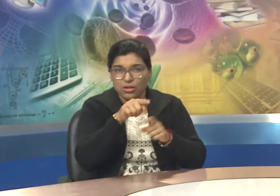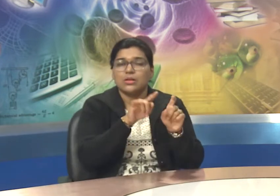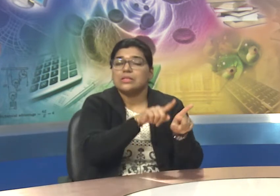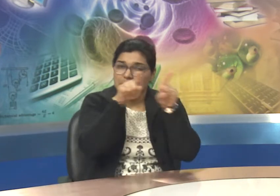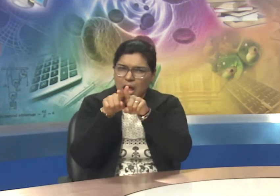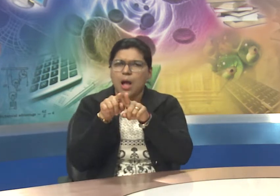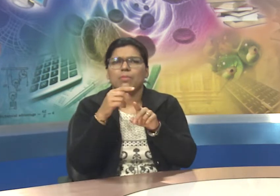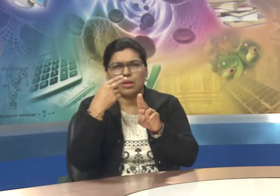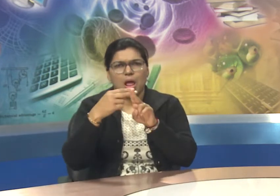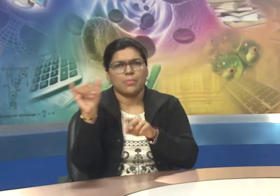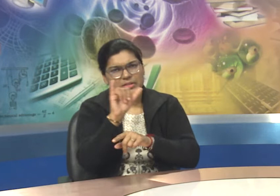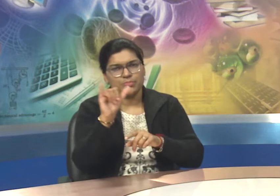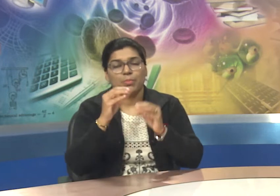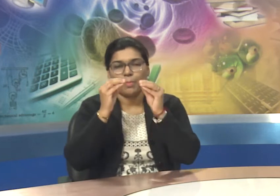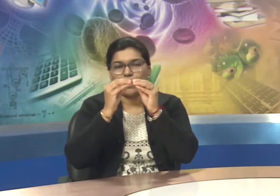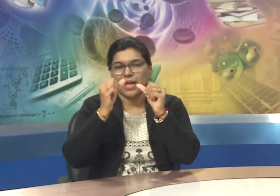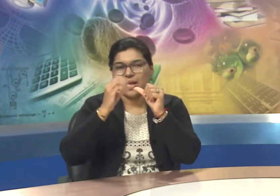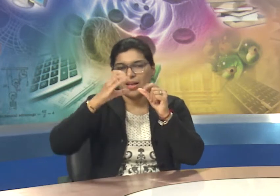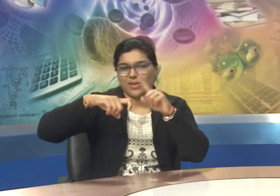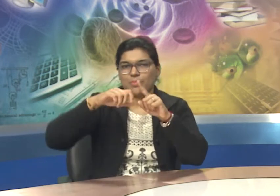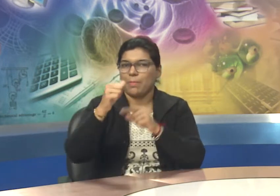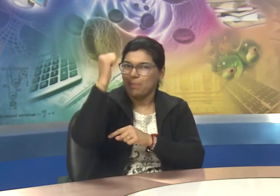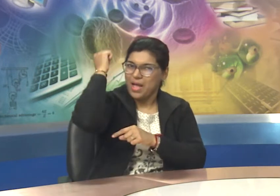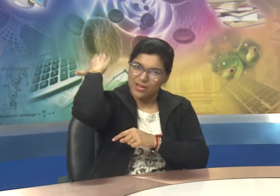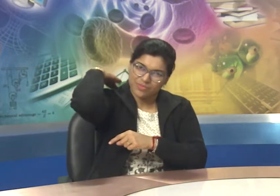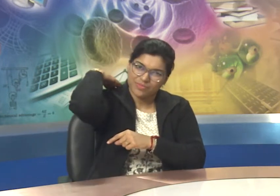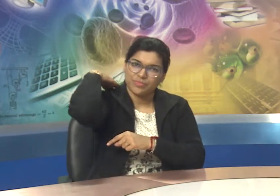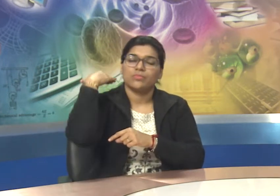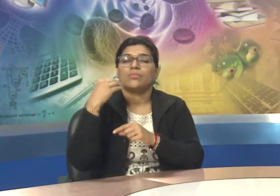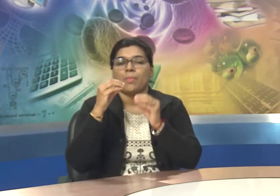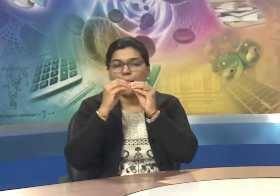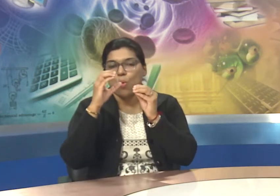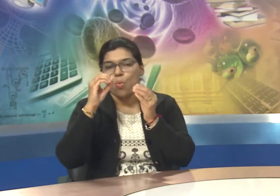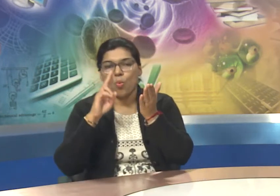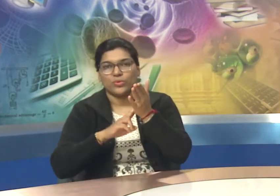Vertebrates are the animal who have backbone.